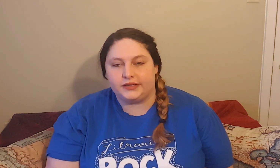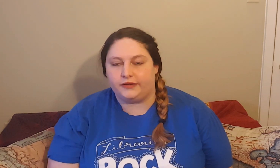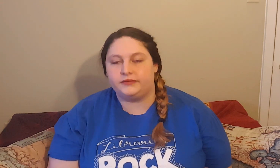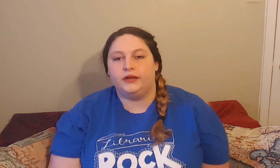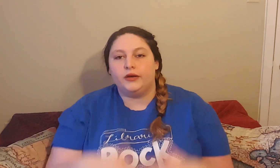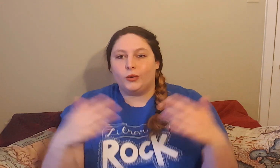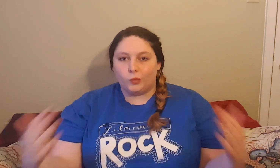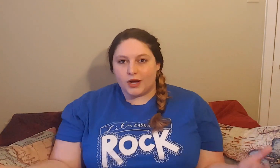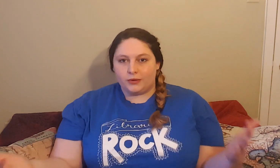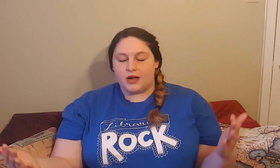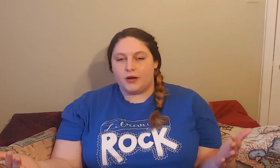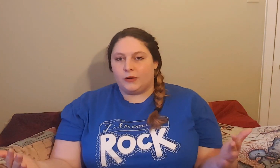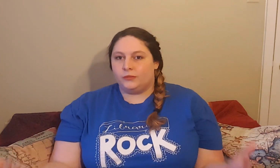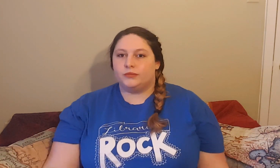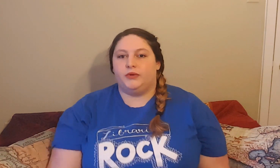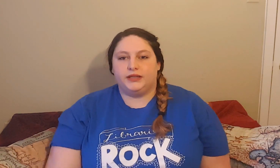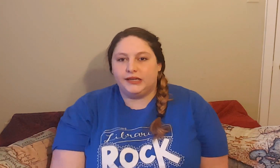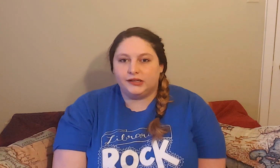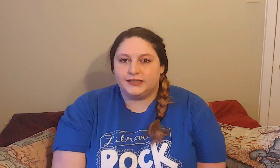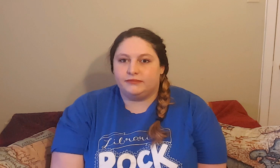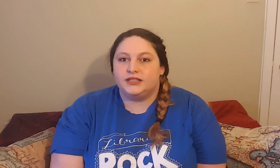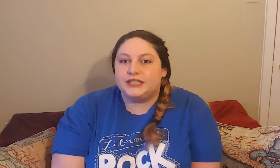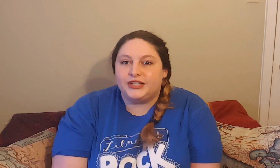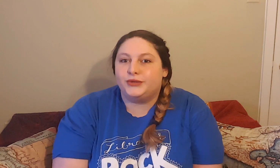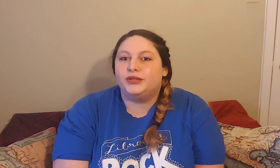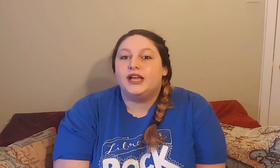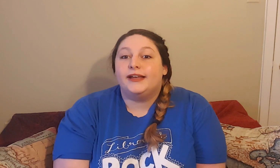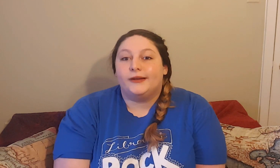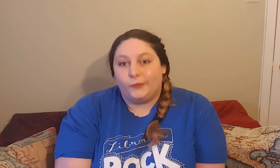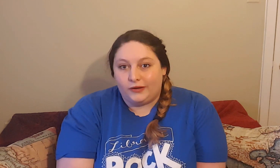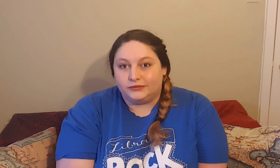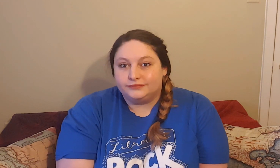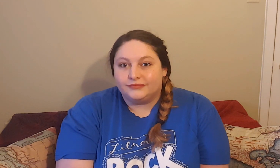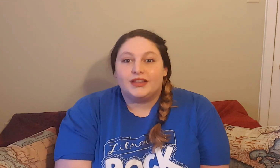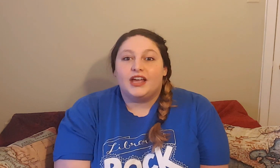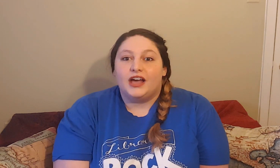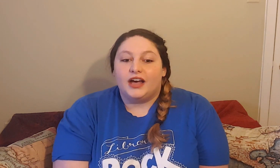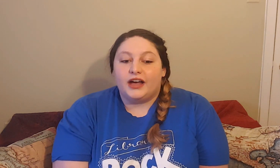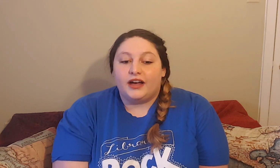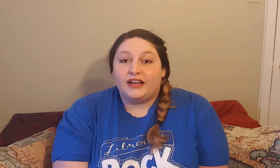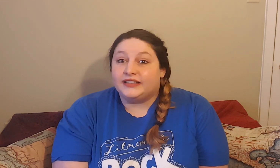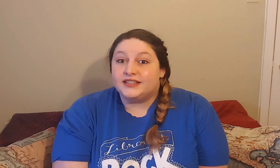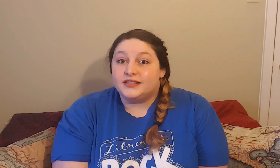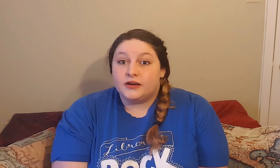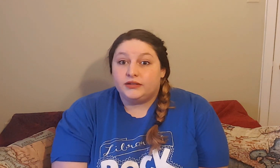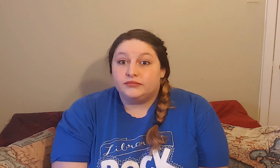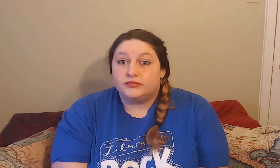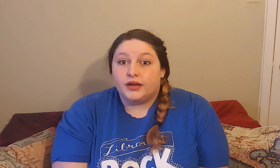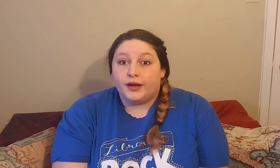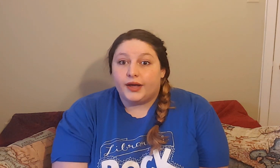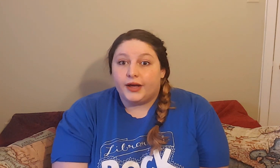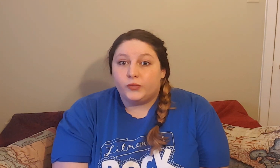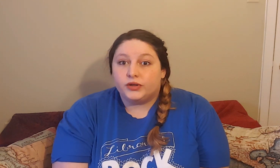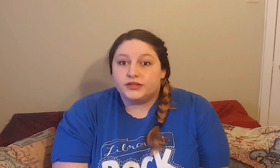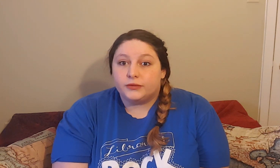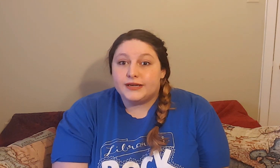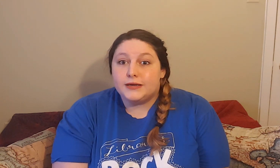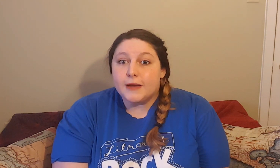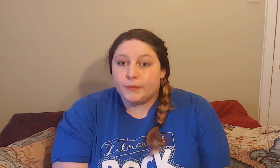stuff while we're at home, bringing the entertainment to you. Welcome. Let's get started. We're going to start with